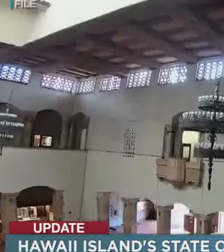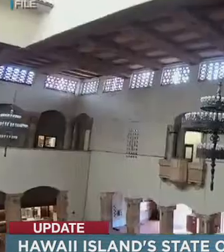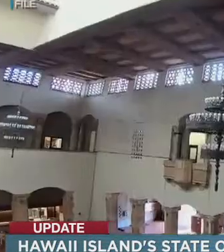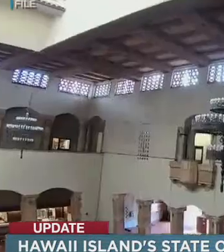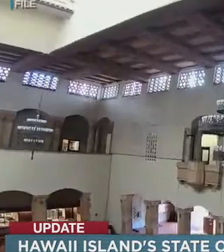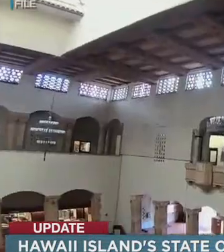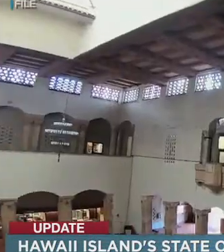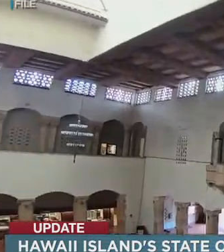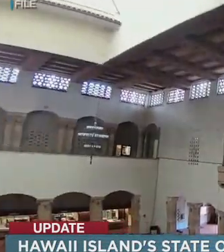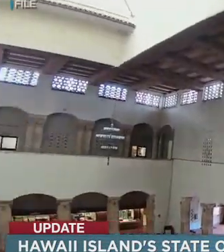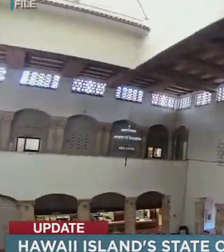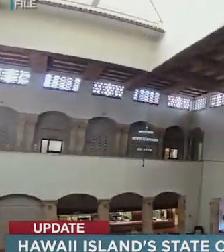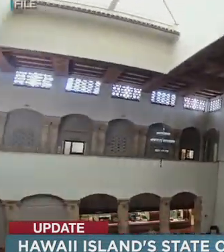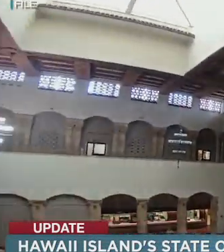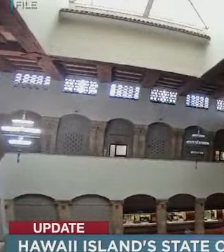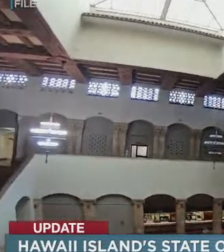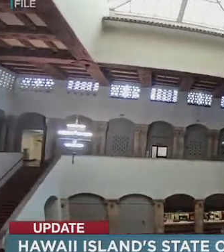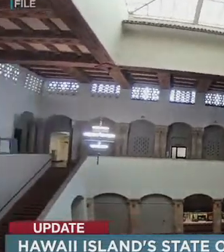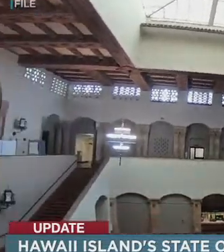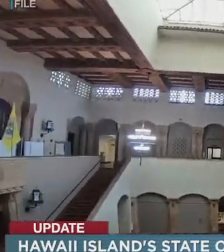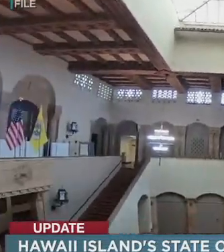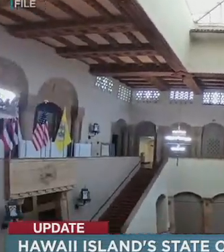Rick Blangiardi's salary from about